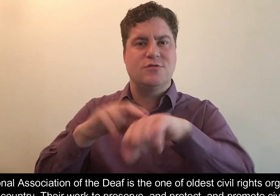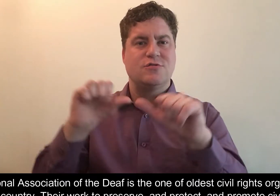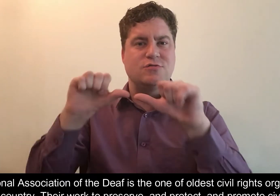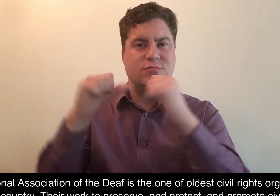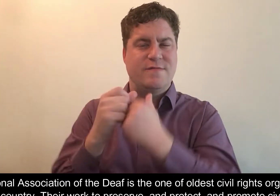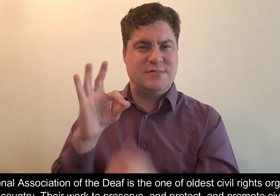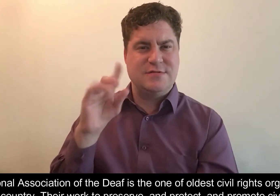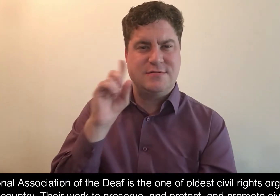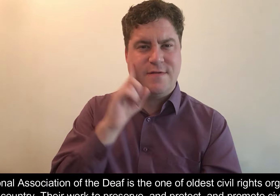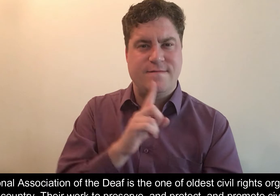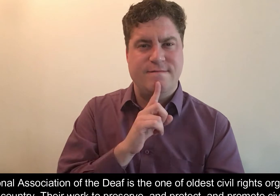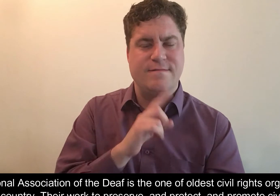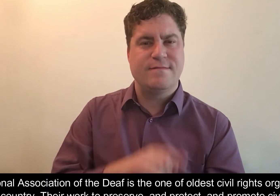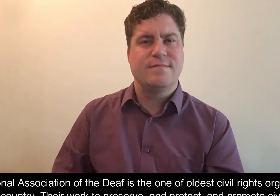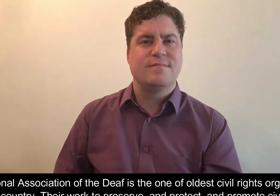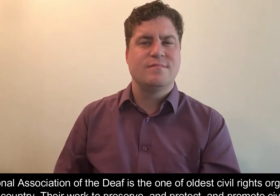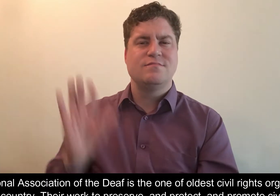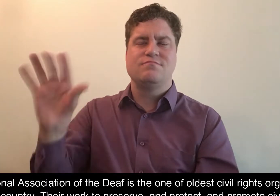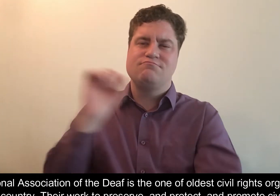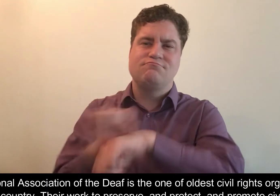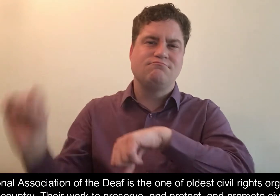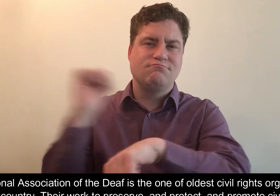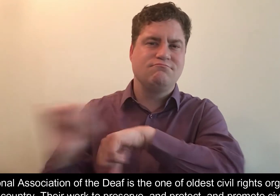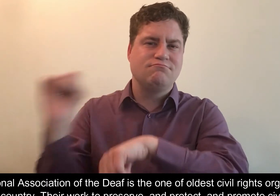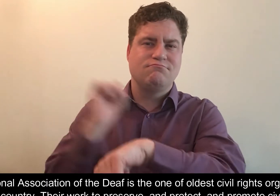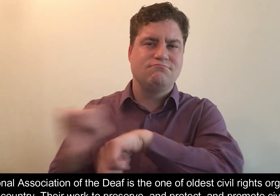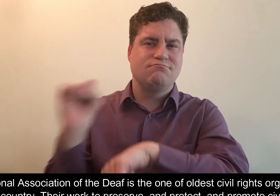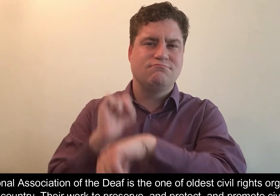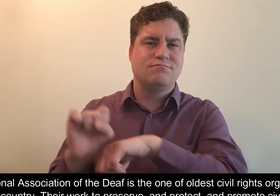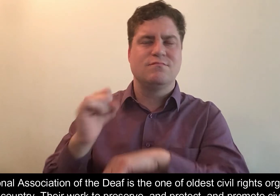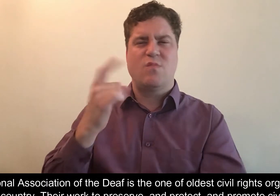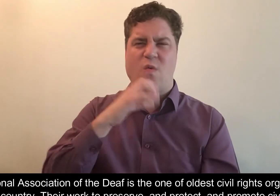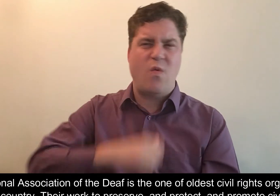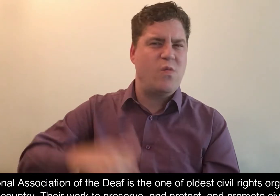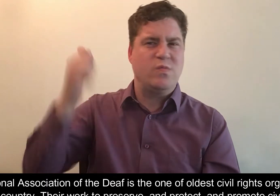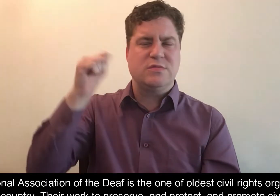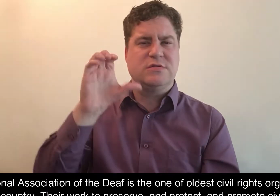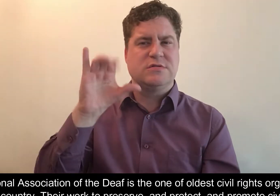learn both languages. NAD, the National Association for the Deaf,